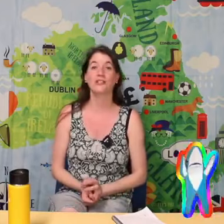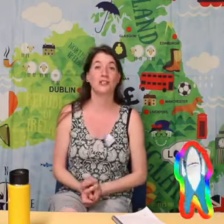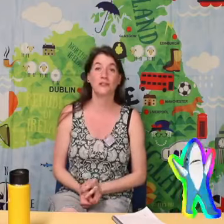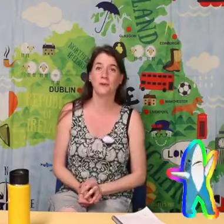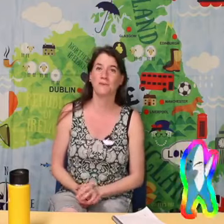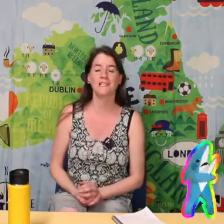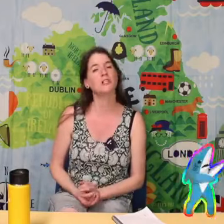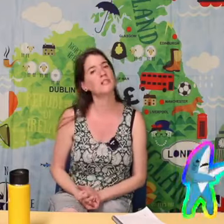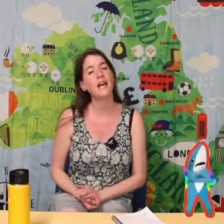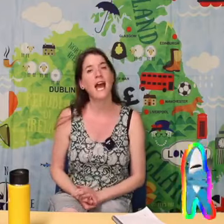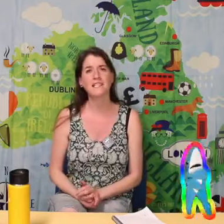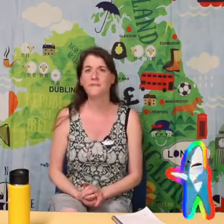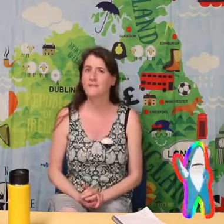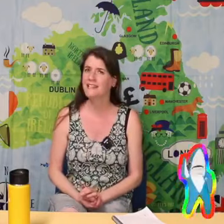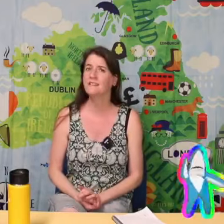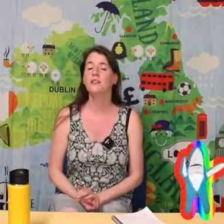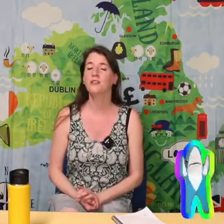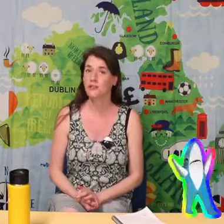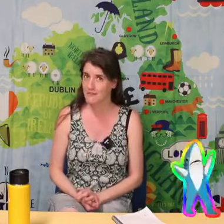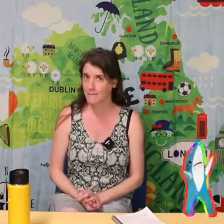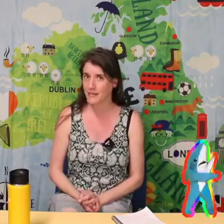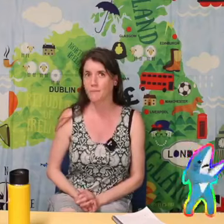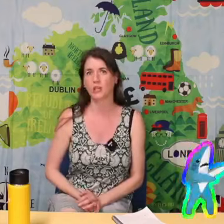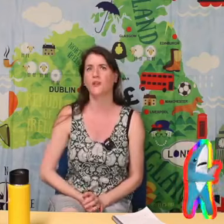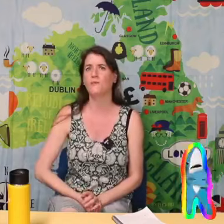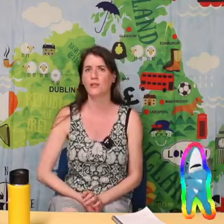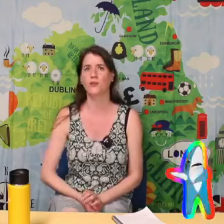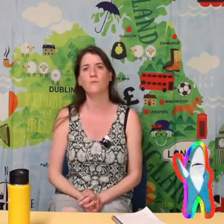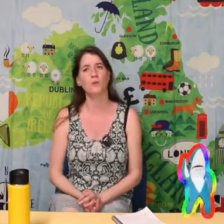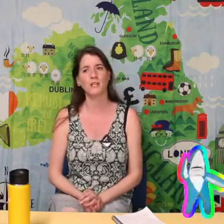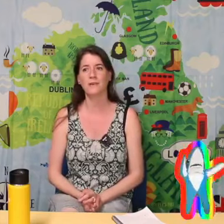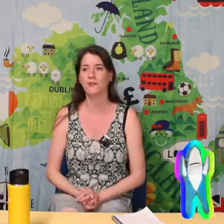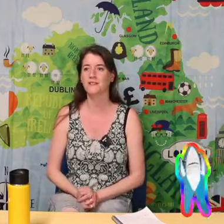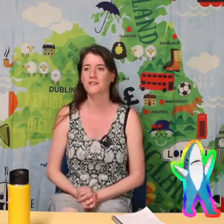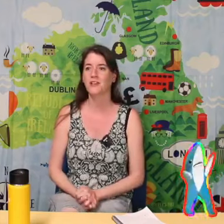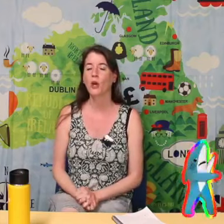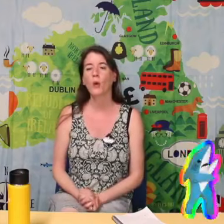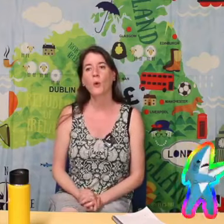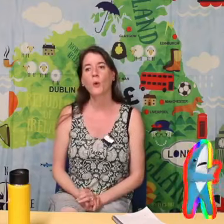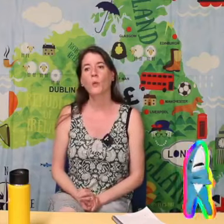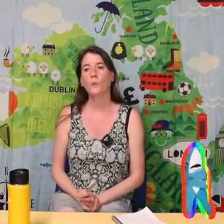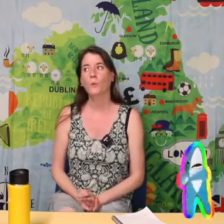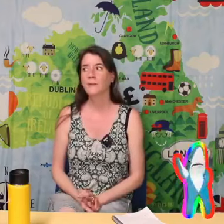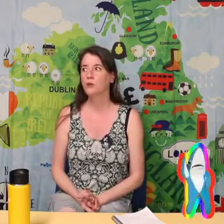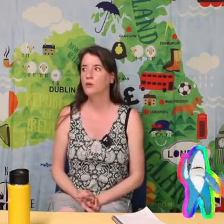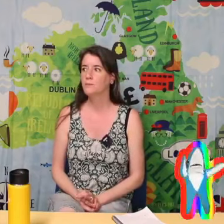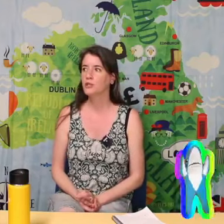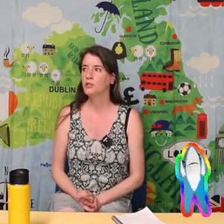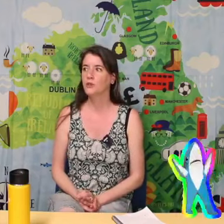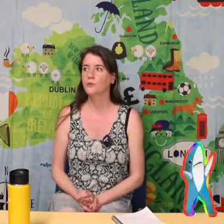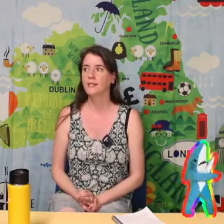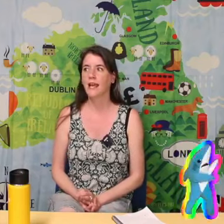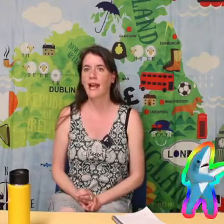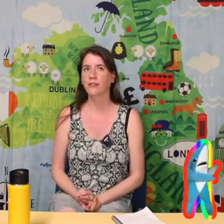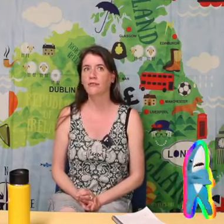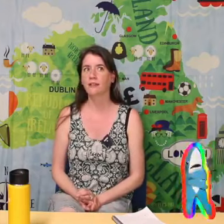usual procedures, has a final screen peep. So who have we got? And where were you up to? What was the last thing you read? We were up to Catherine, I